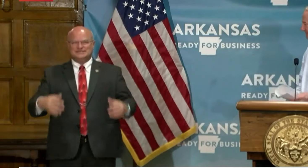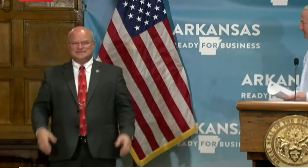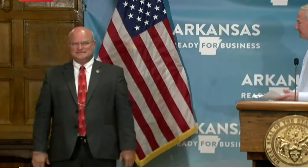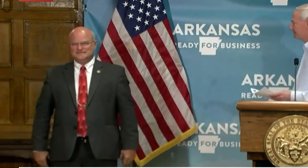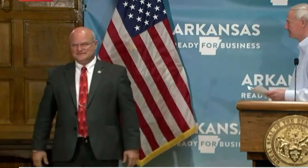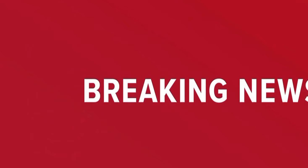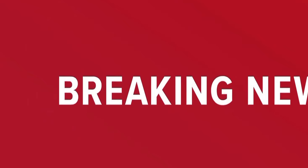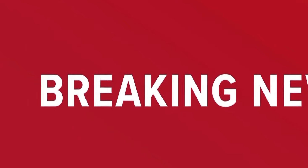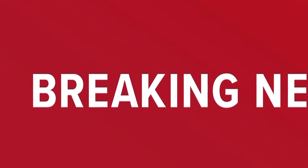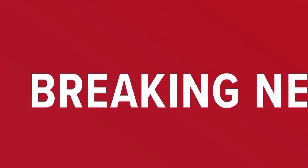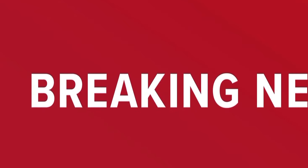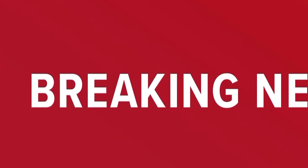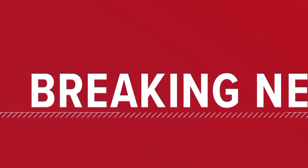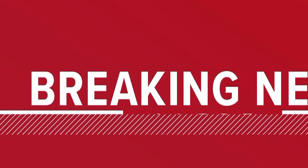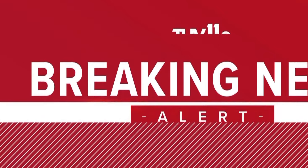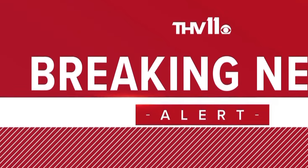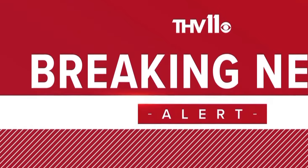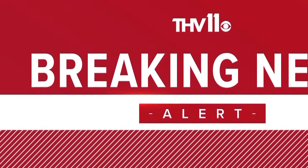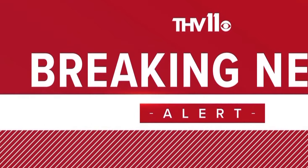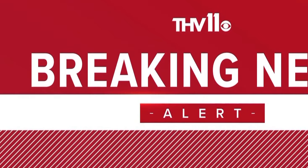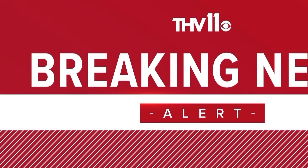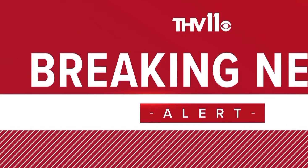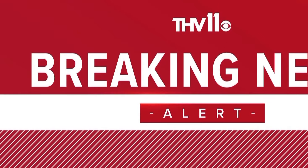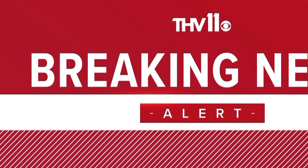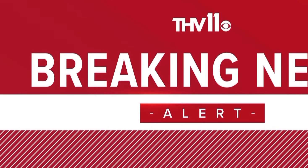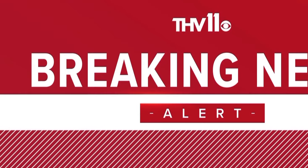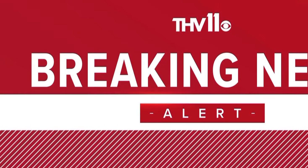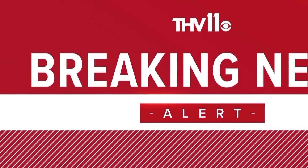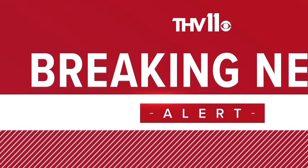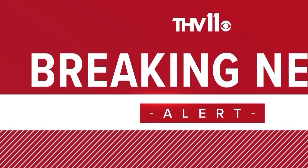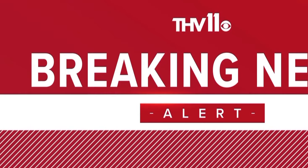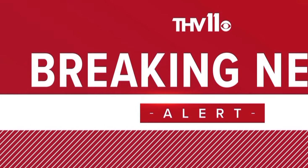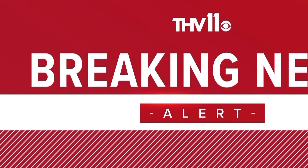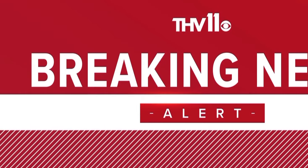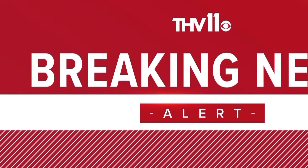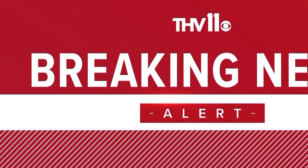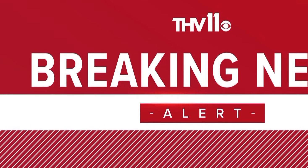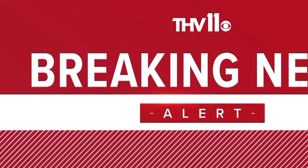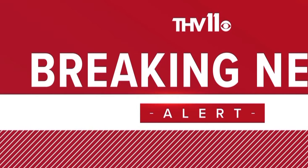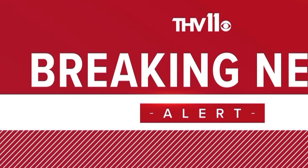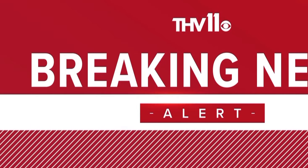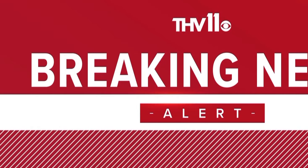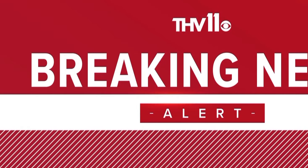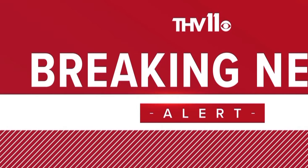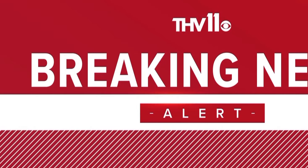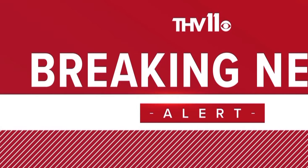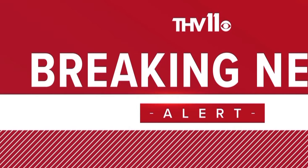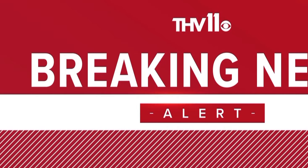much.